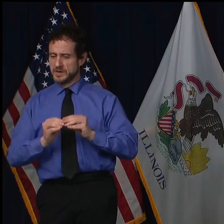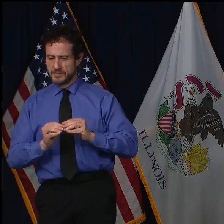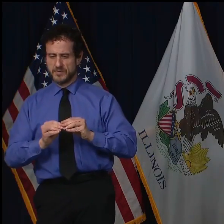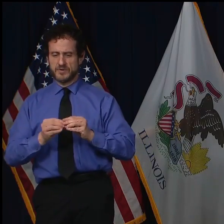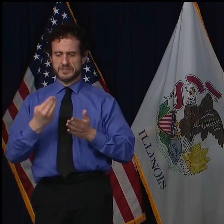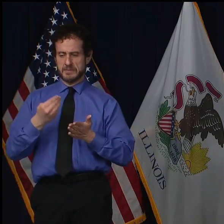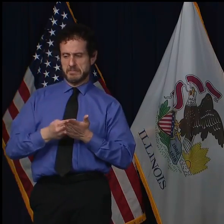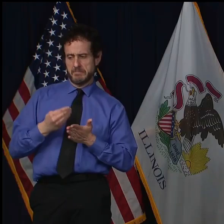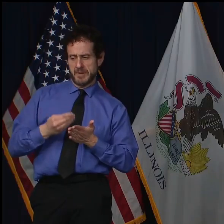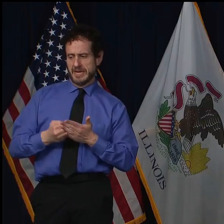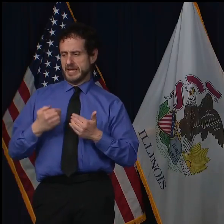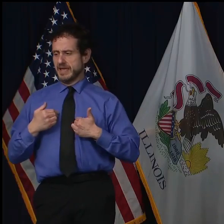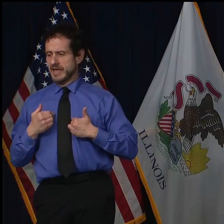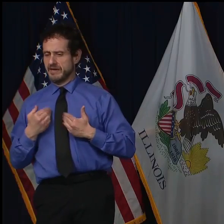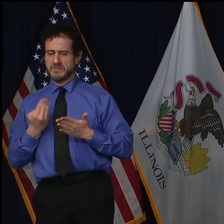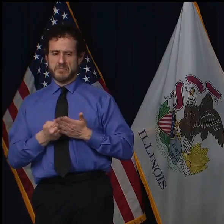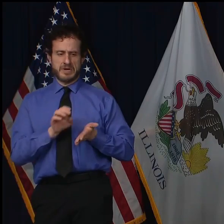that's